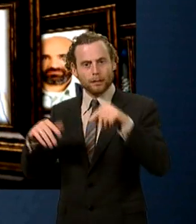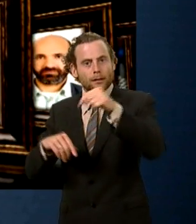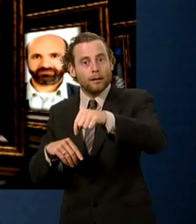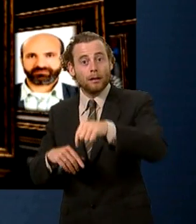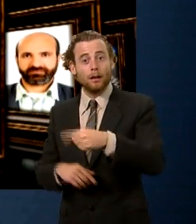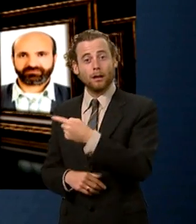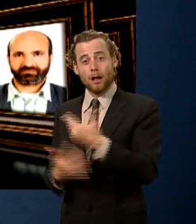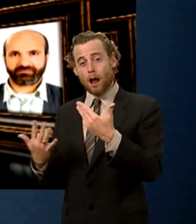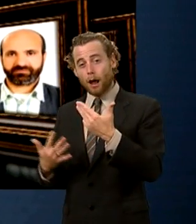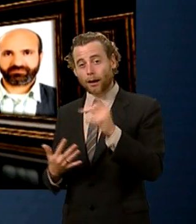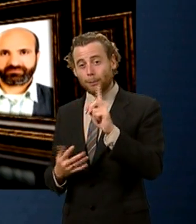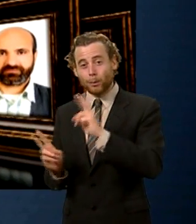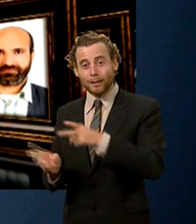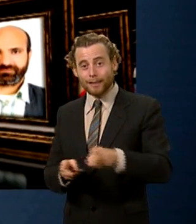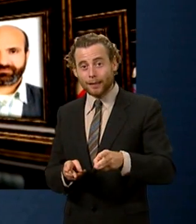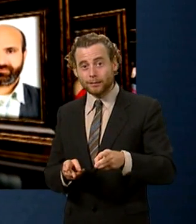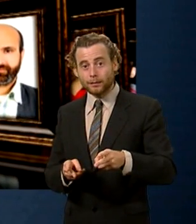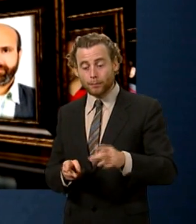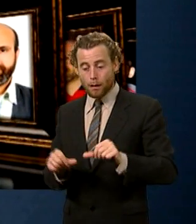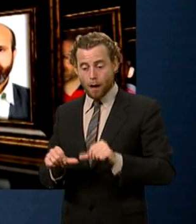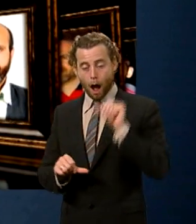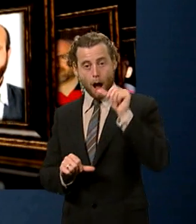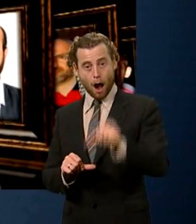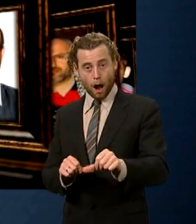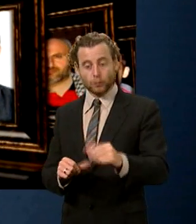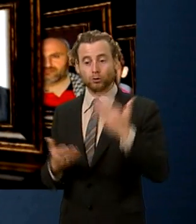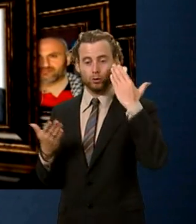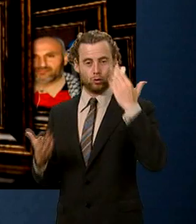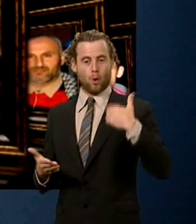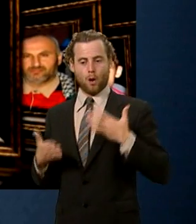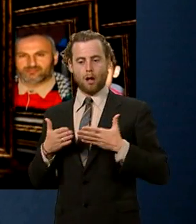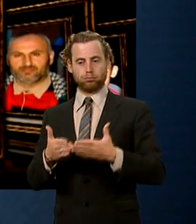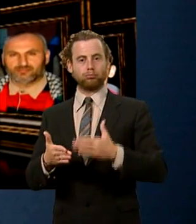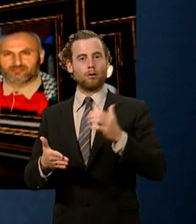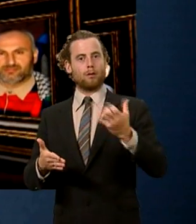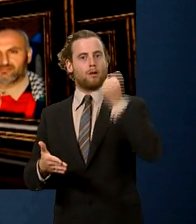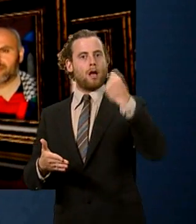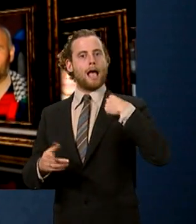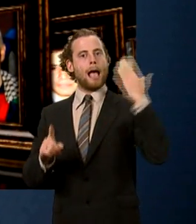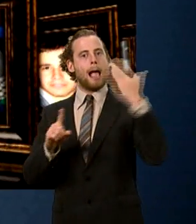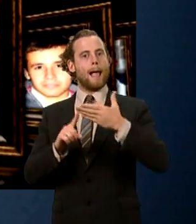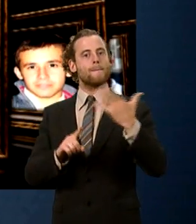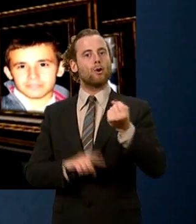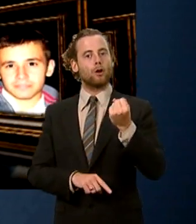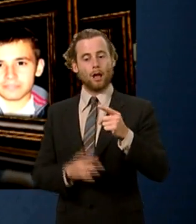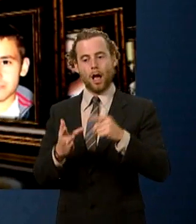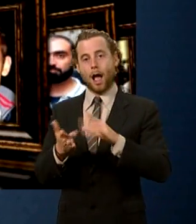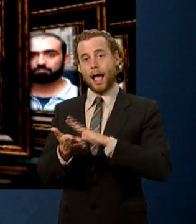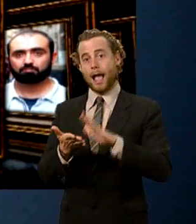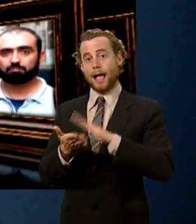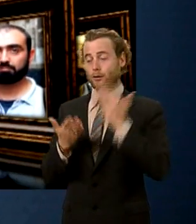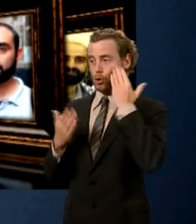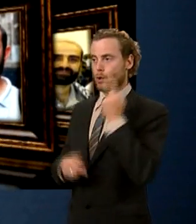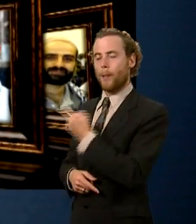people died. But the outcry ensured the flotilla achieved its aim. And the IHH presented the dead